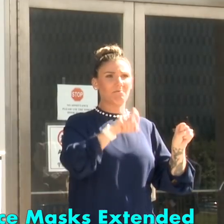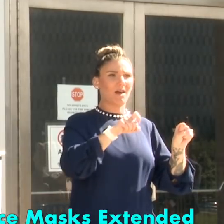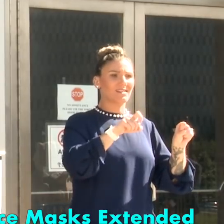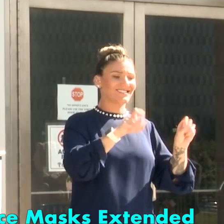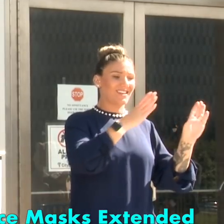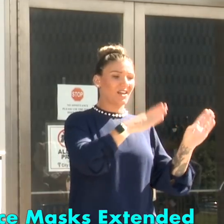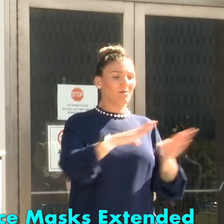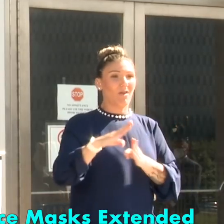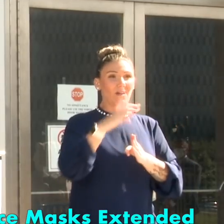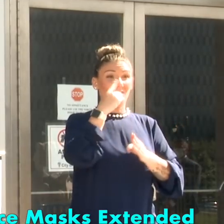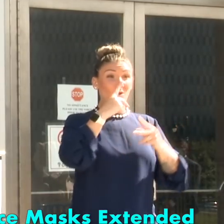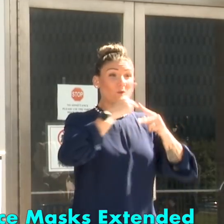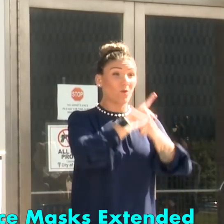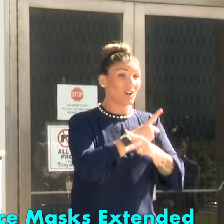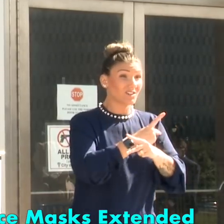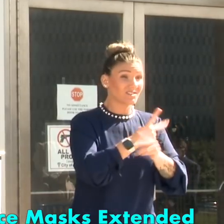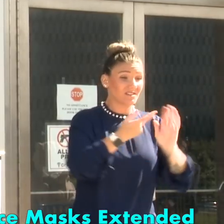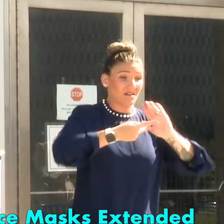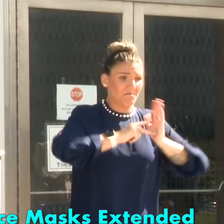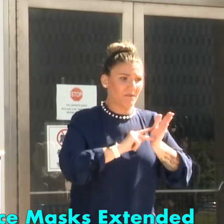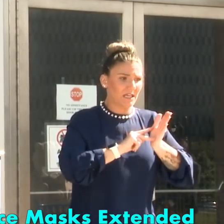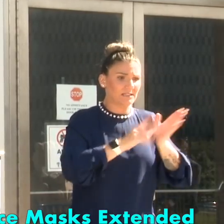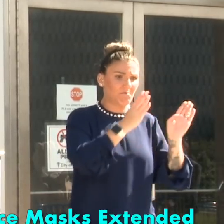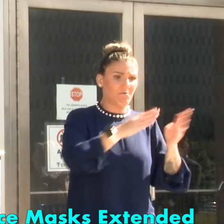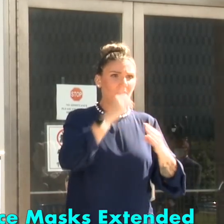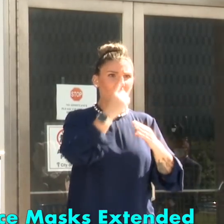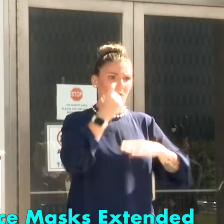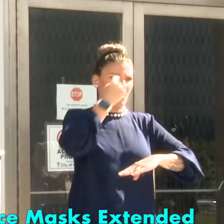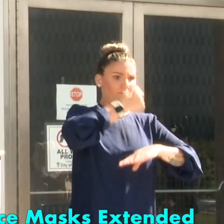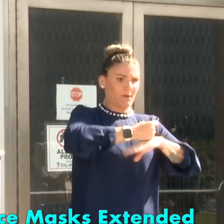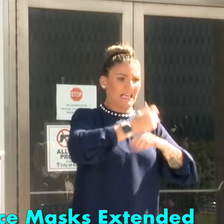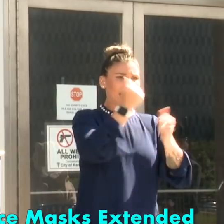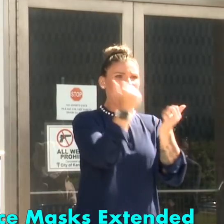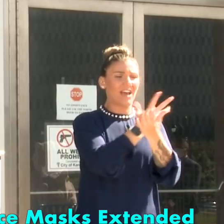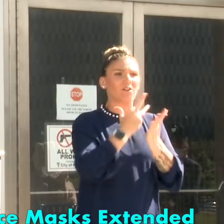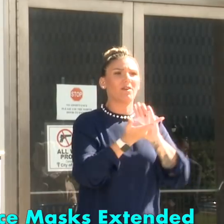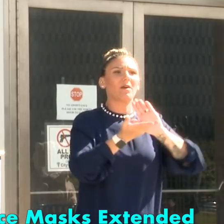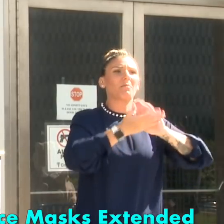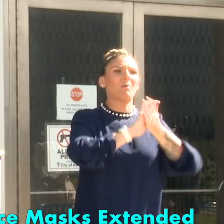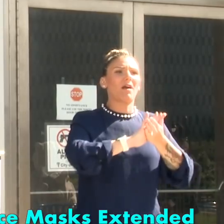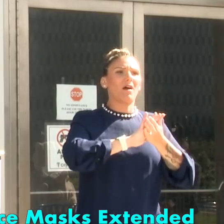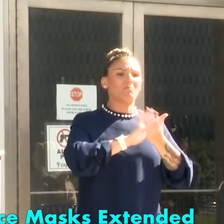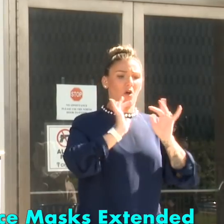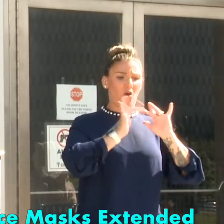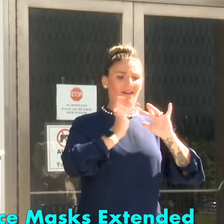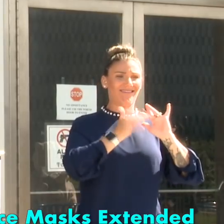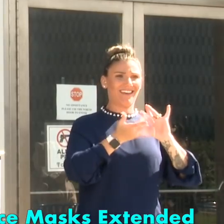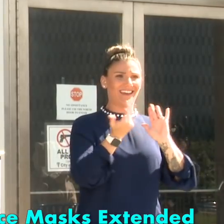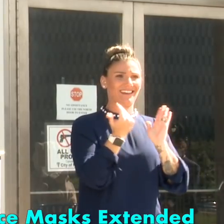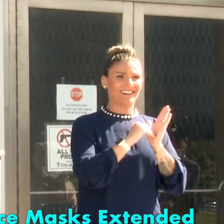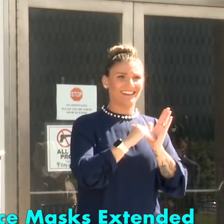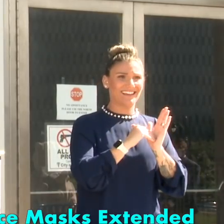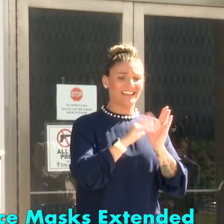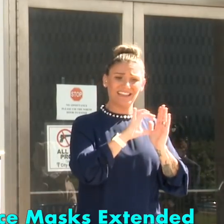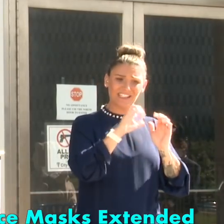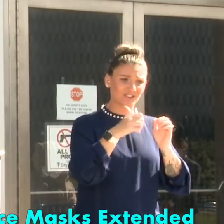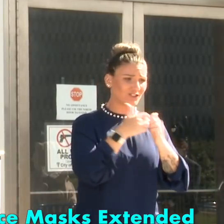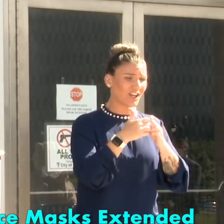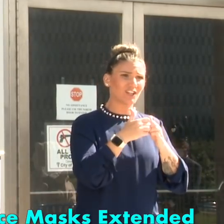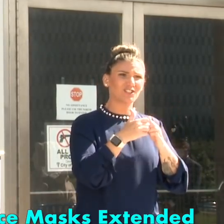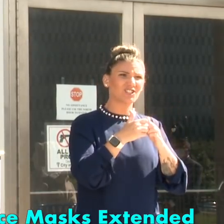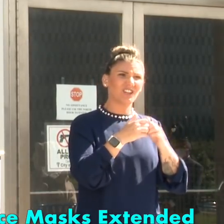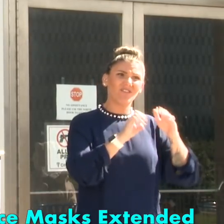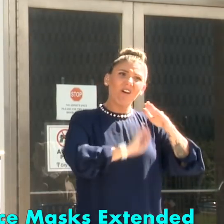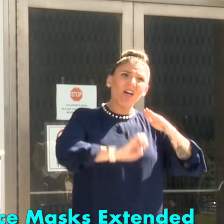the worst, which means that we actually have to shut down and everything has to go virtually. That's particularly challenging for grade school